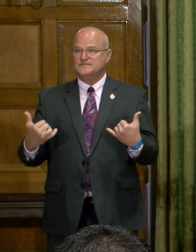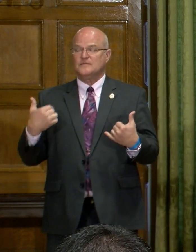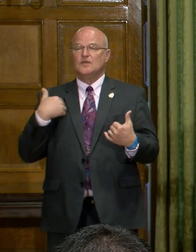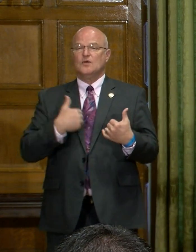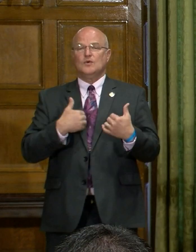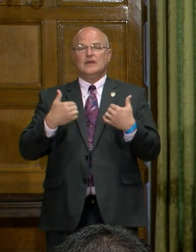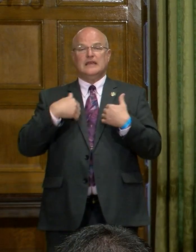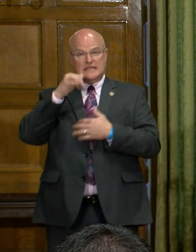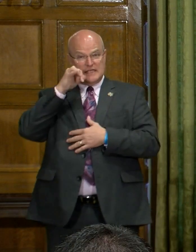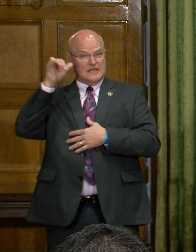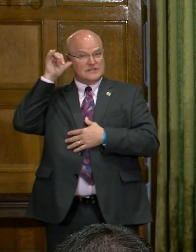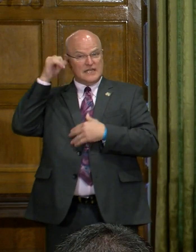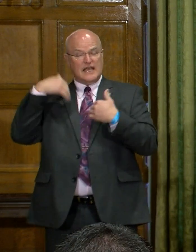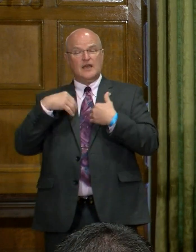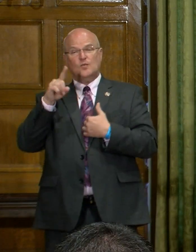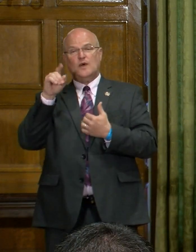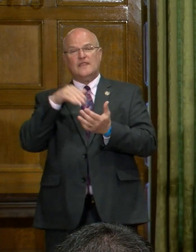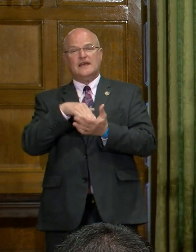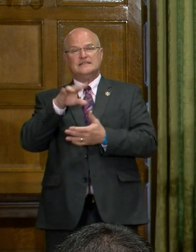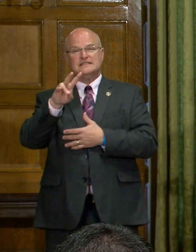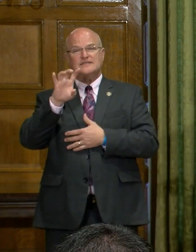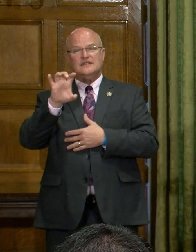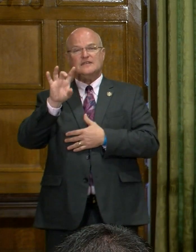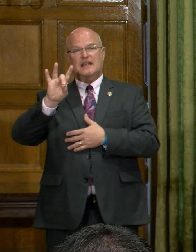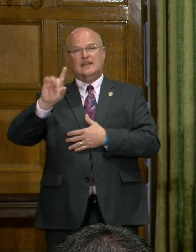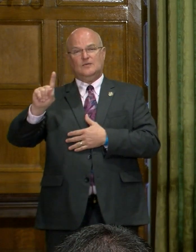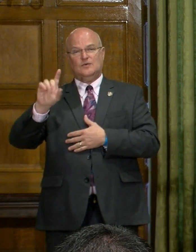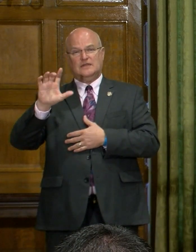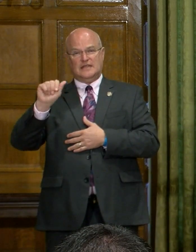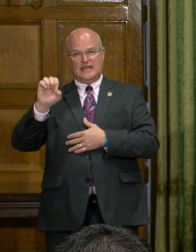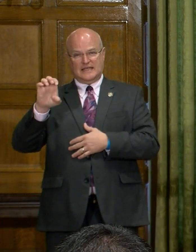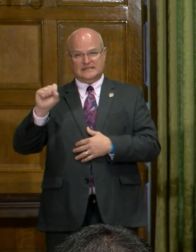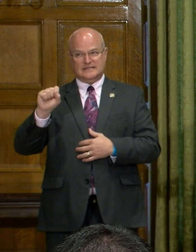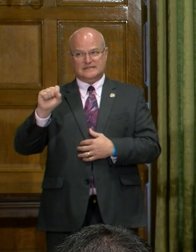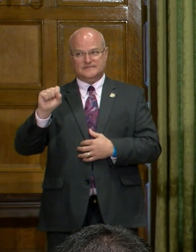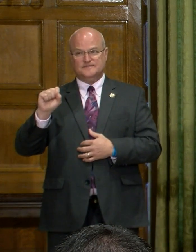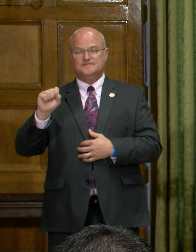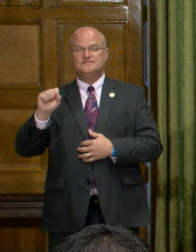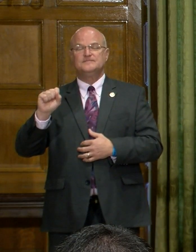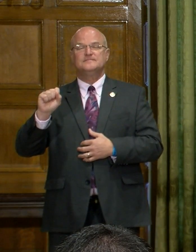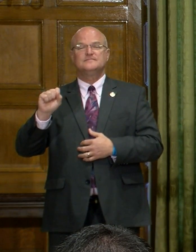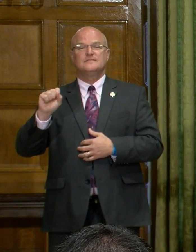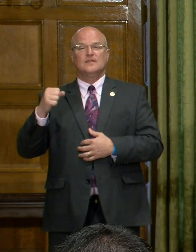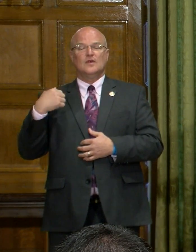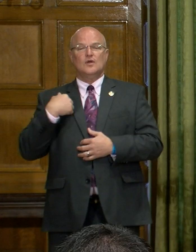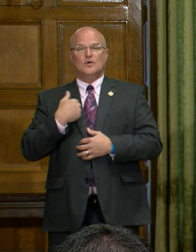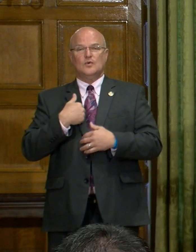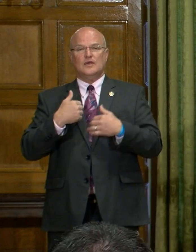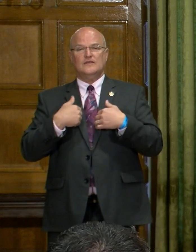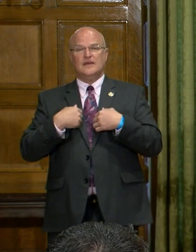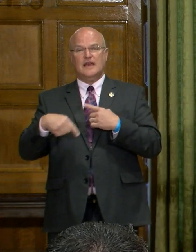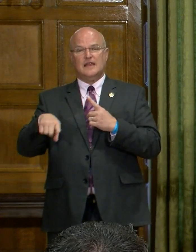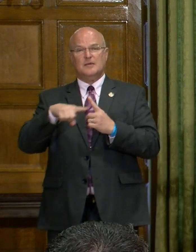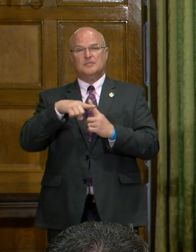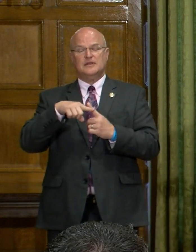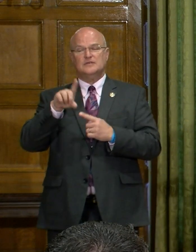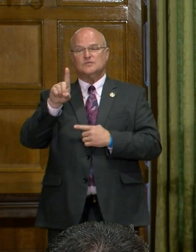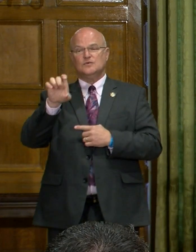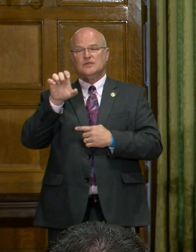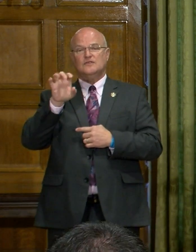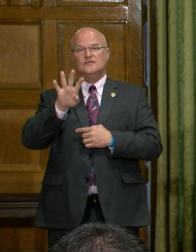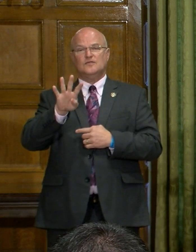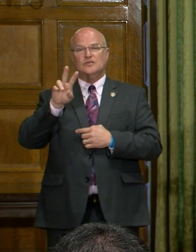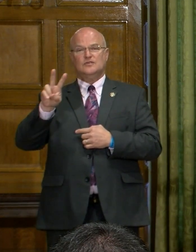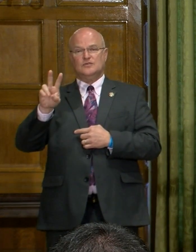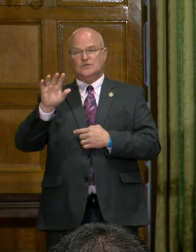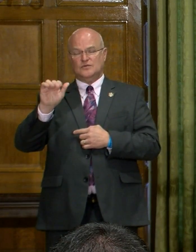We had yesterday 1,781 cases, and we've had a plus